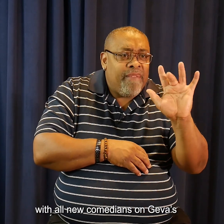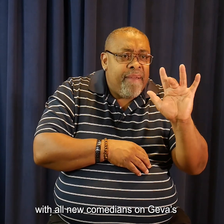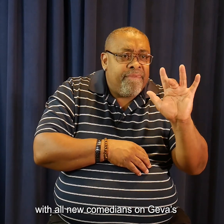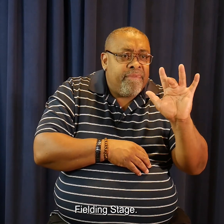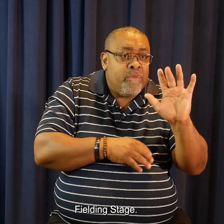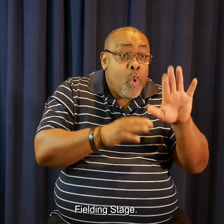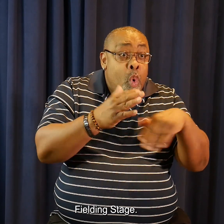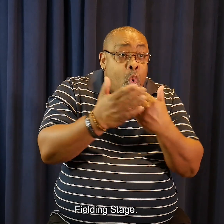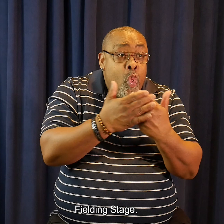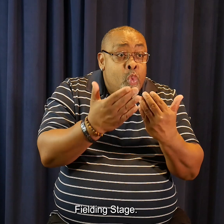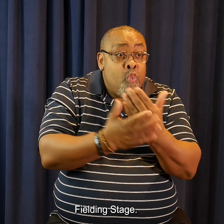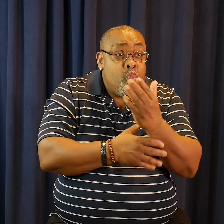Geva's Fielding stage.